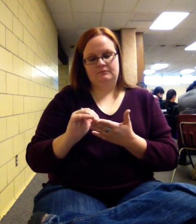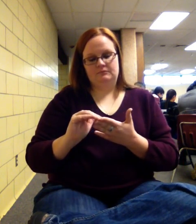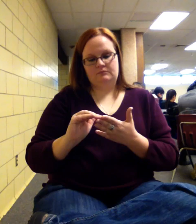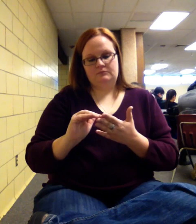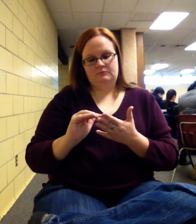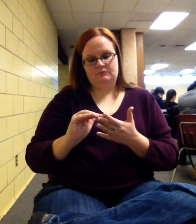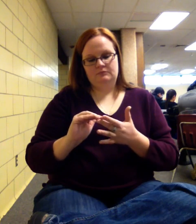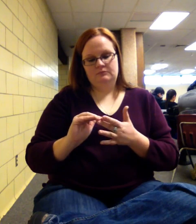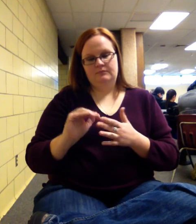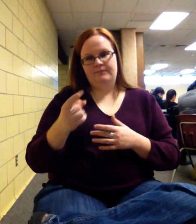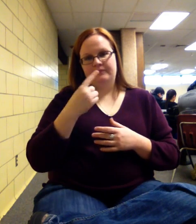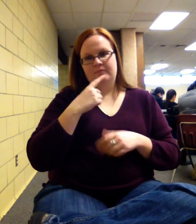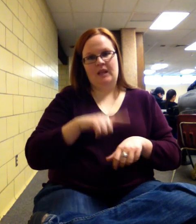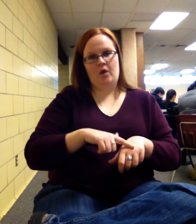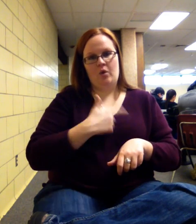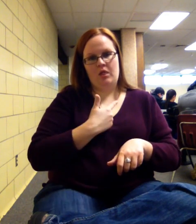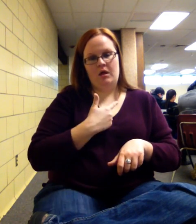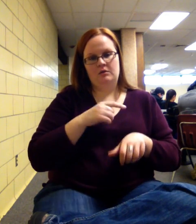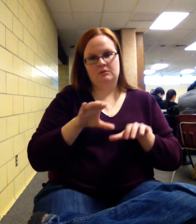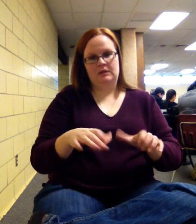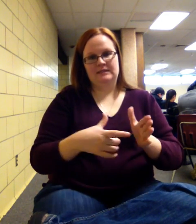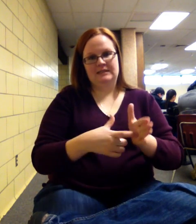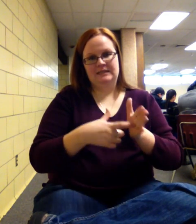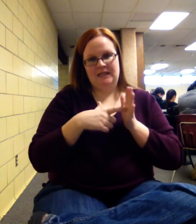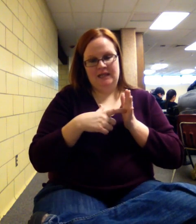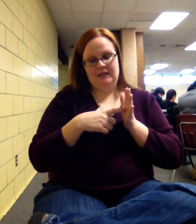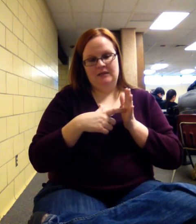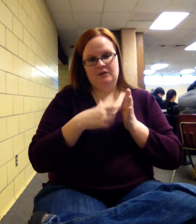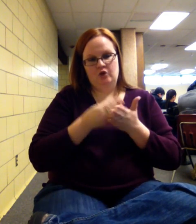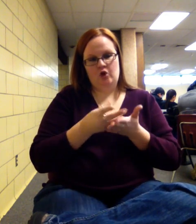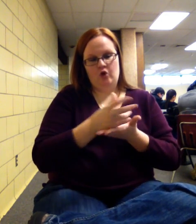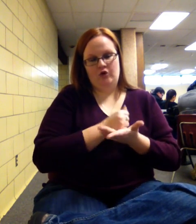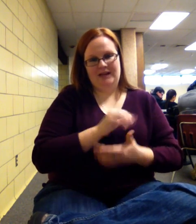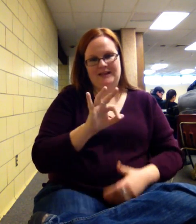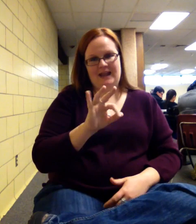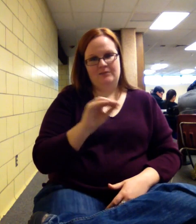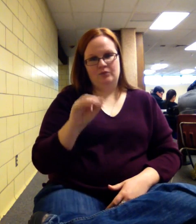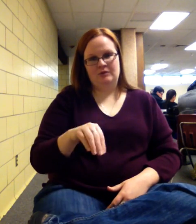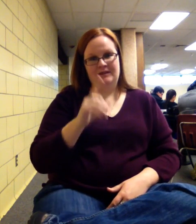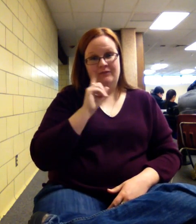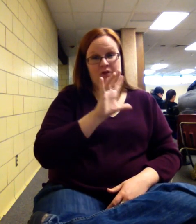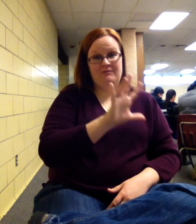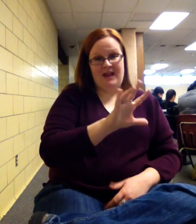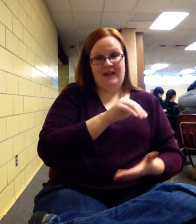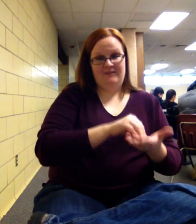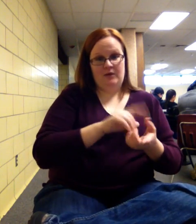And he's saying, how long does it take earning 9% for 5,000 to basically double, right?